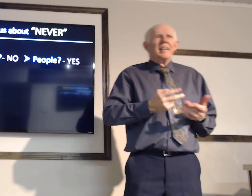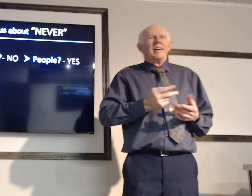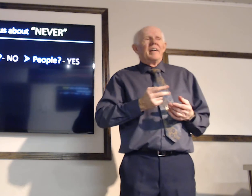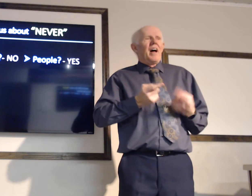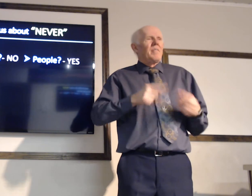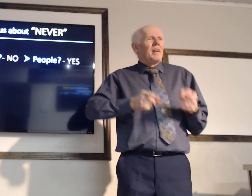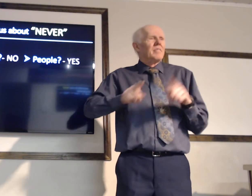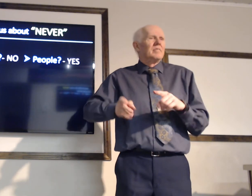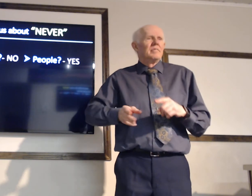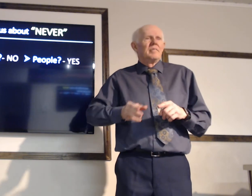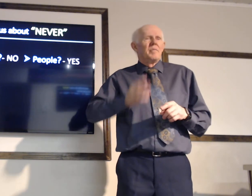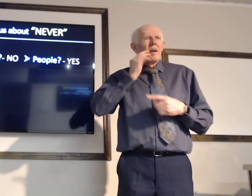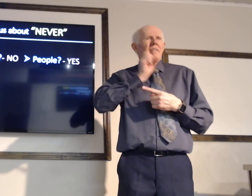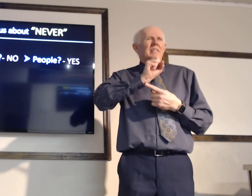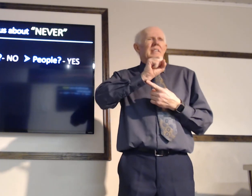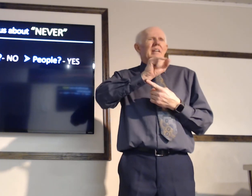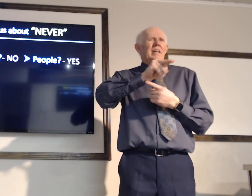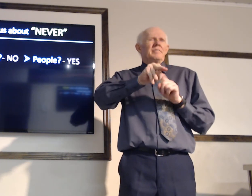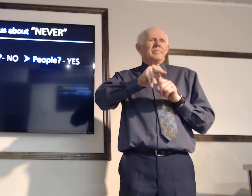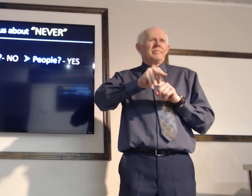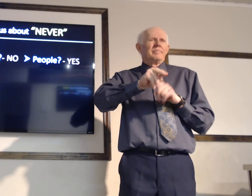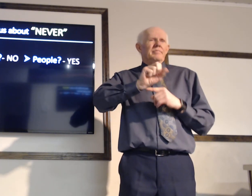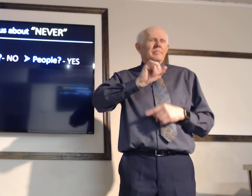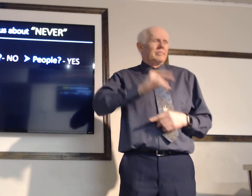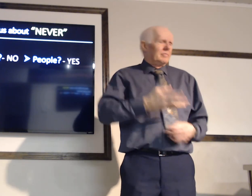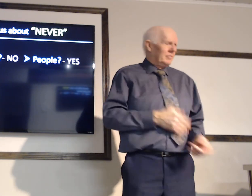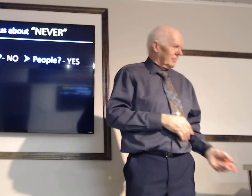We do things we don't mean to. Things happen, sin.